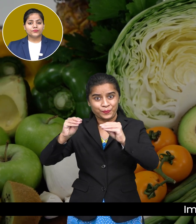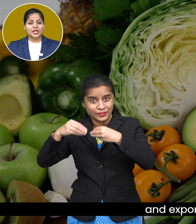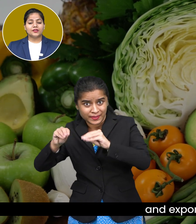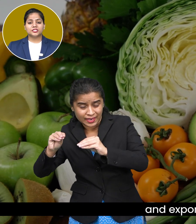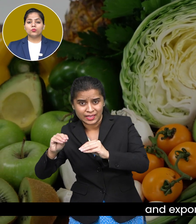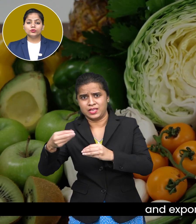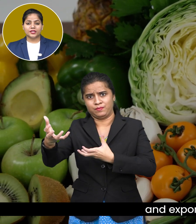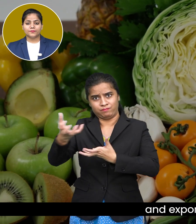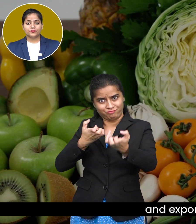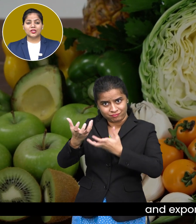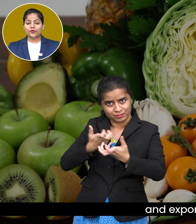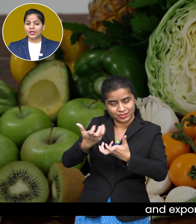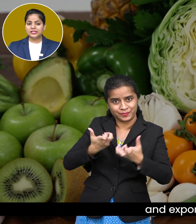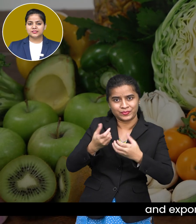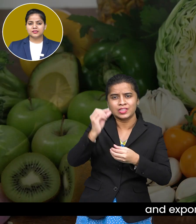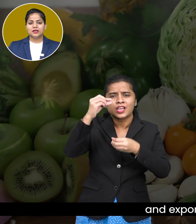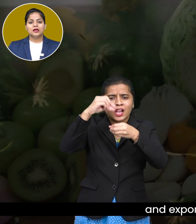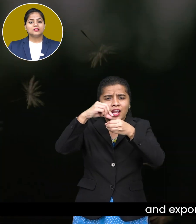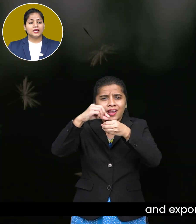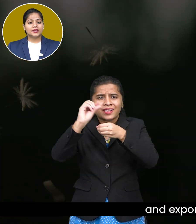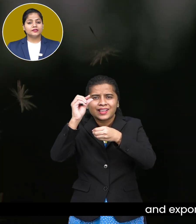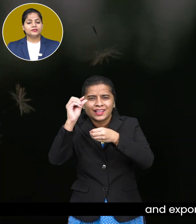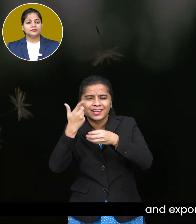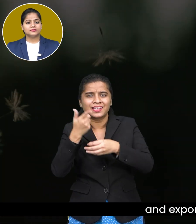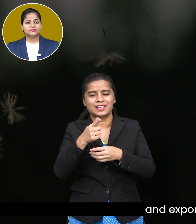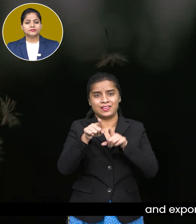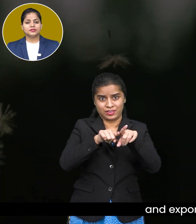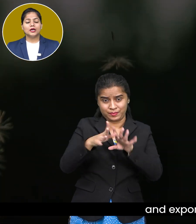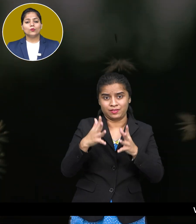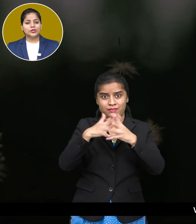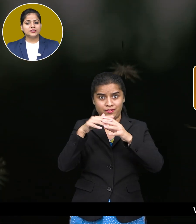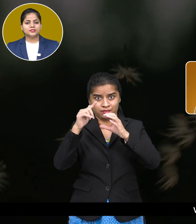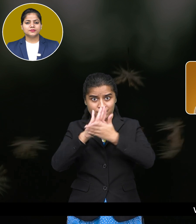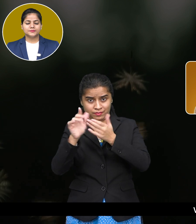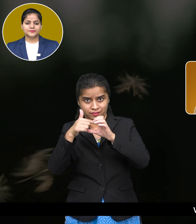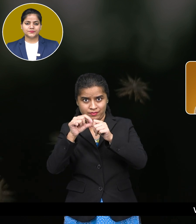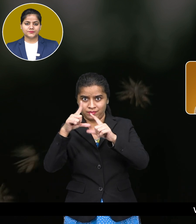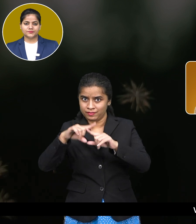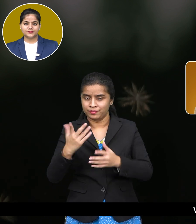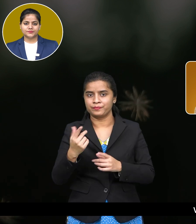Importing and exporting grains like wheat,